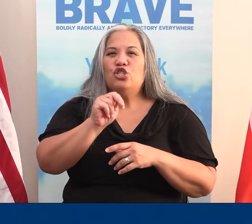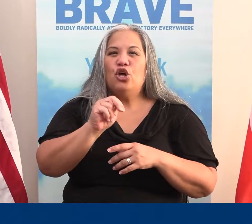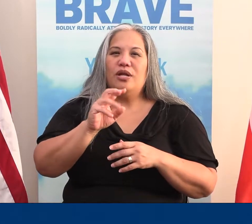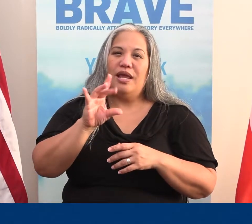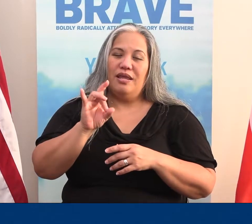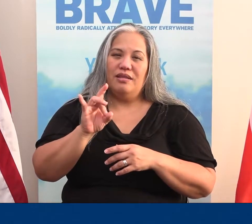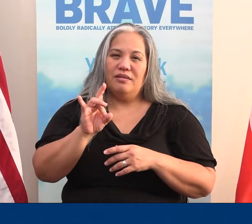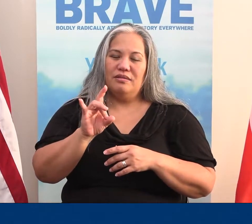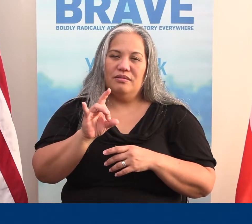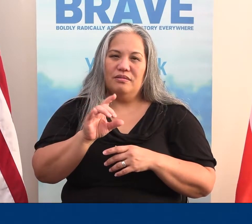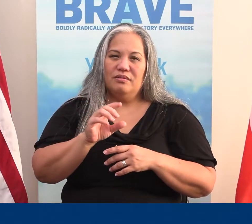And John 8